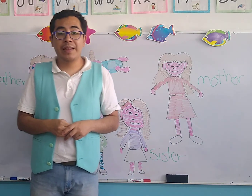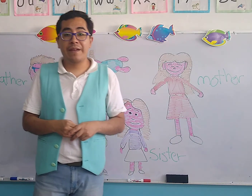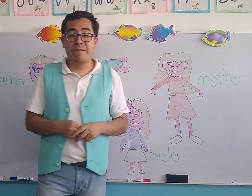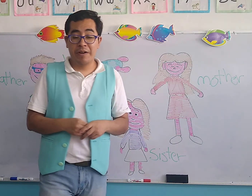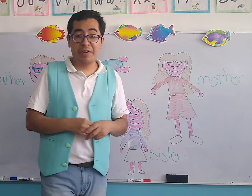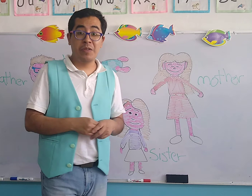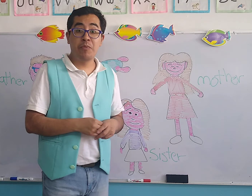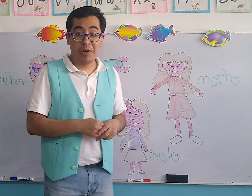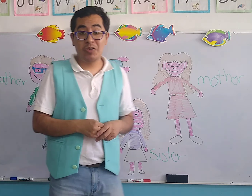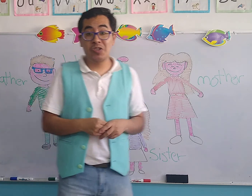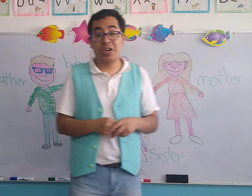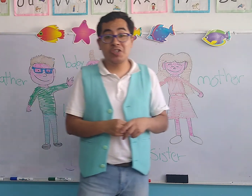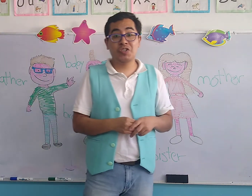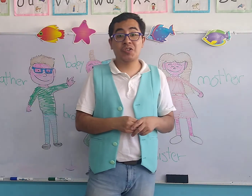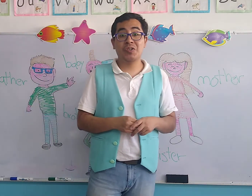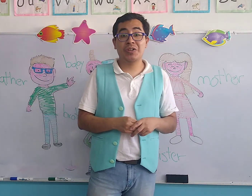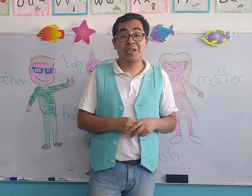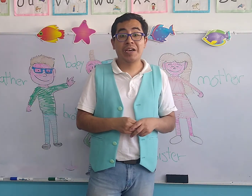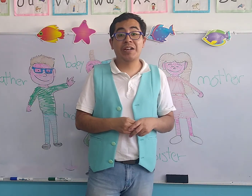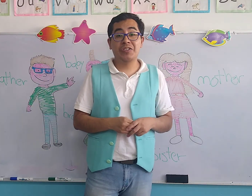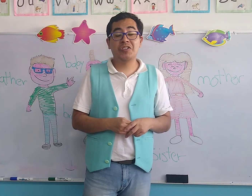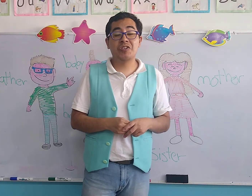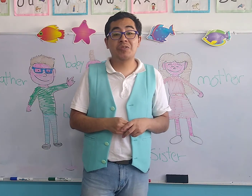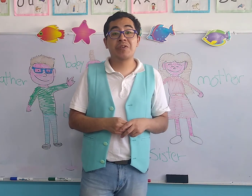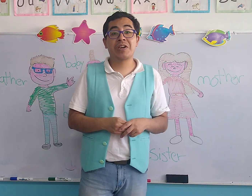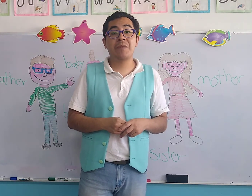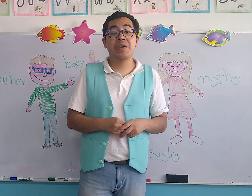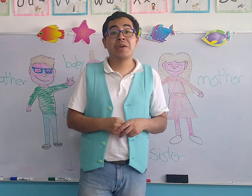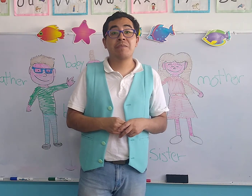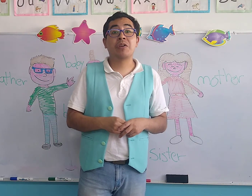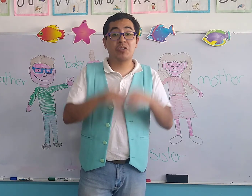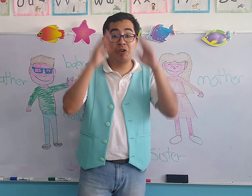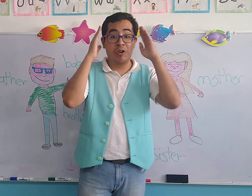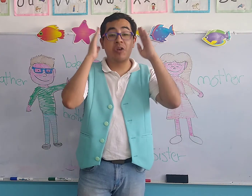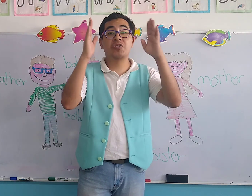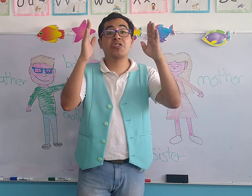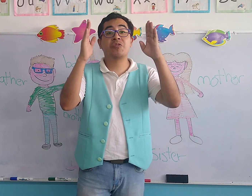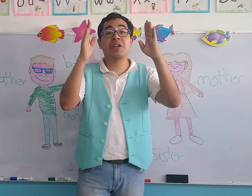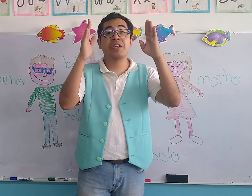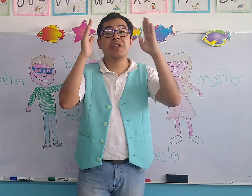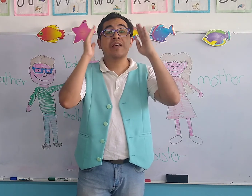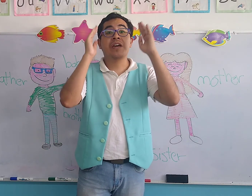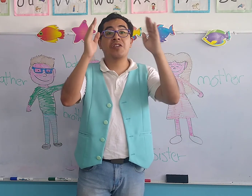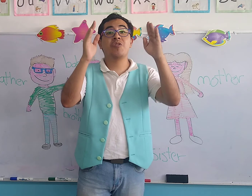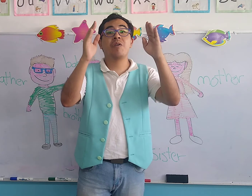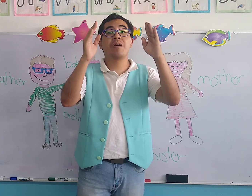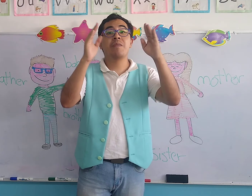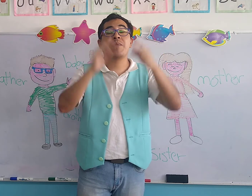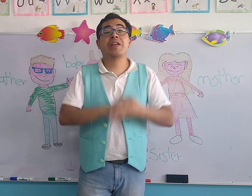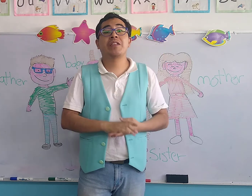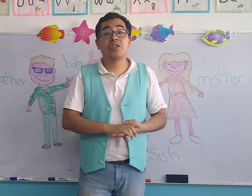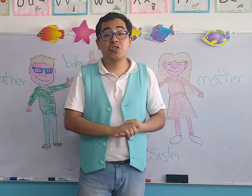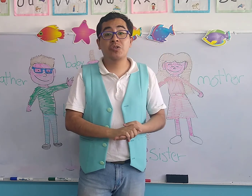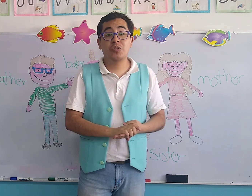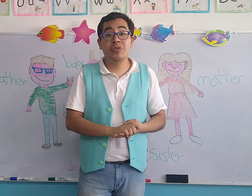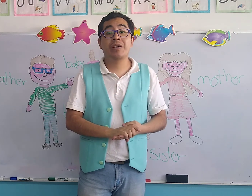Excellent. Very good pronunciation. And the teacher is very happy because you are concentrating and you are paying attention to the